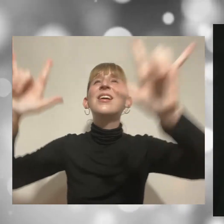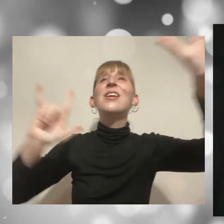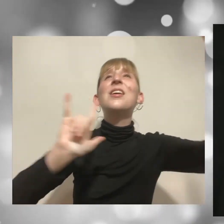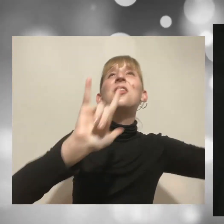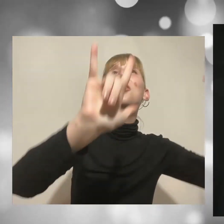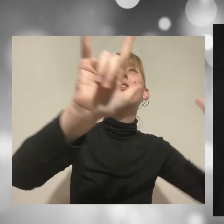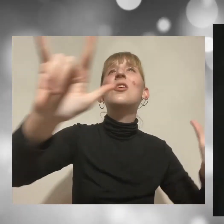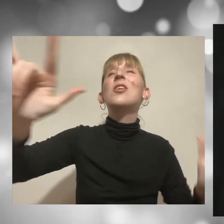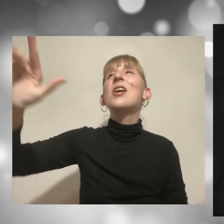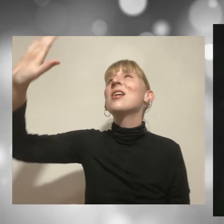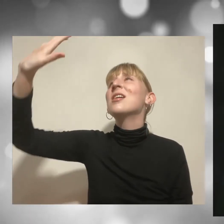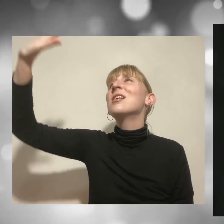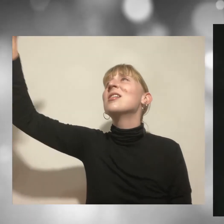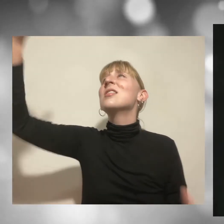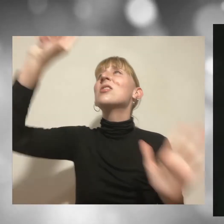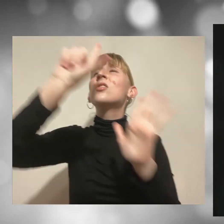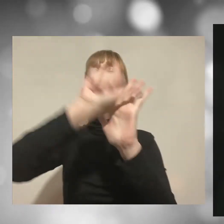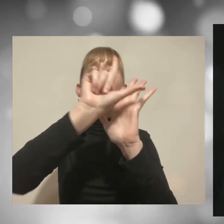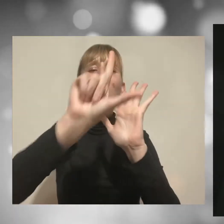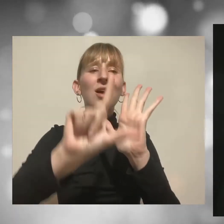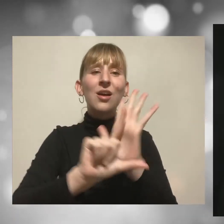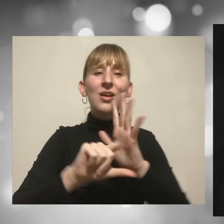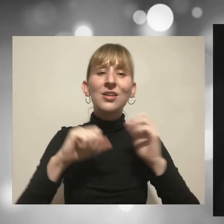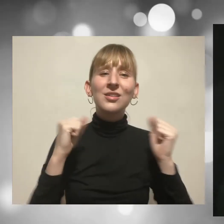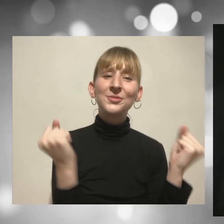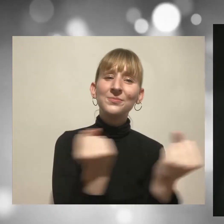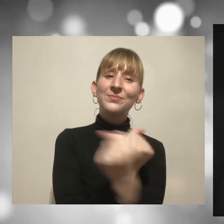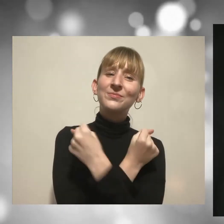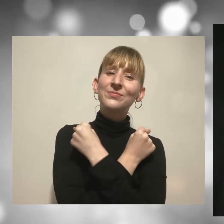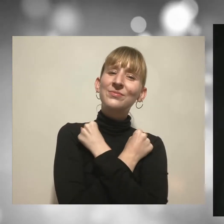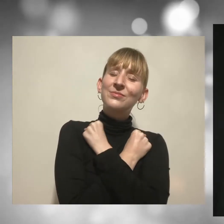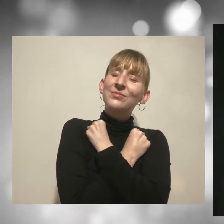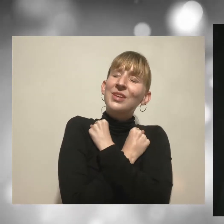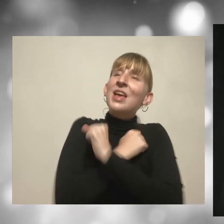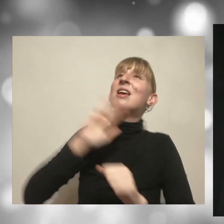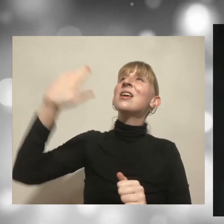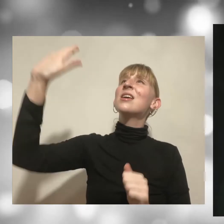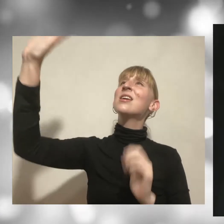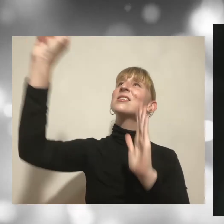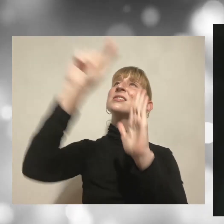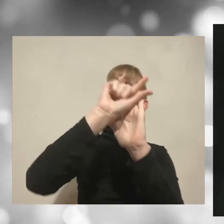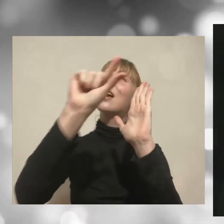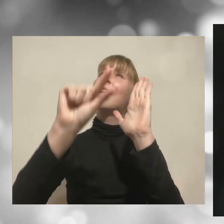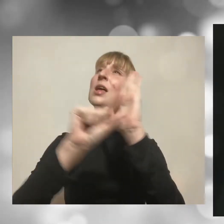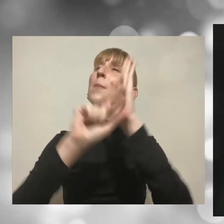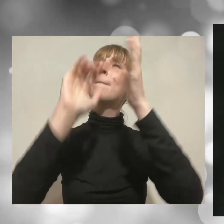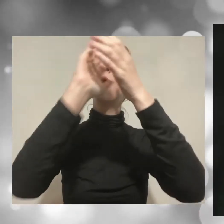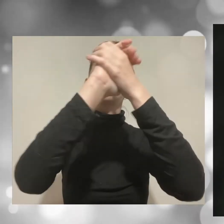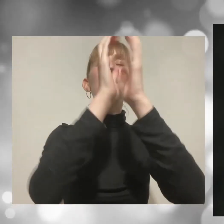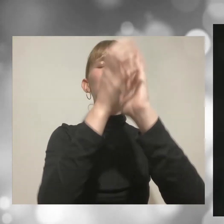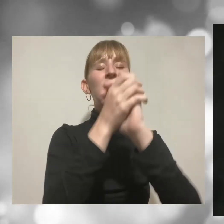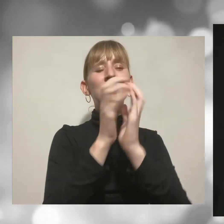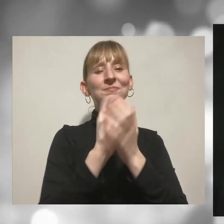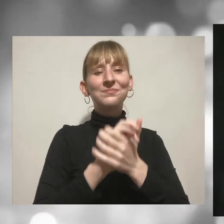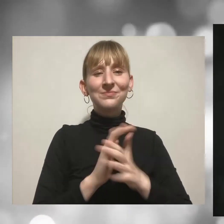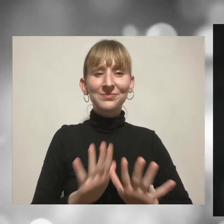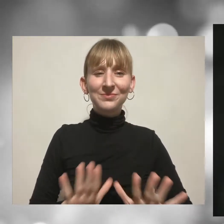His law is love, and His gospel is